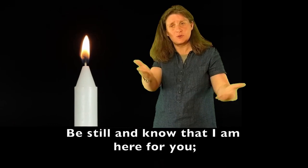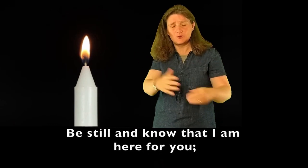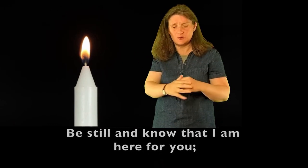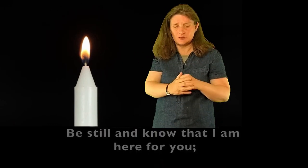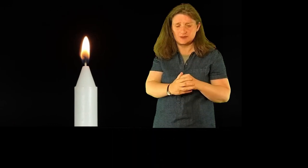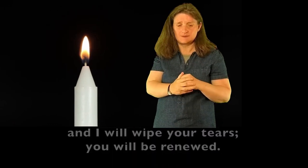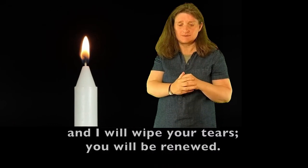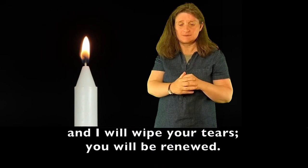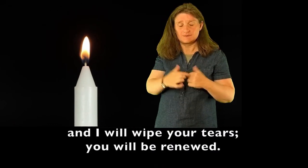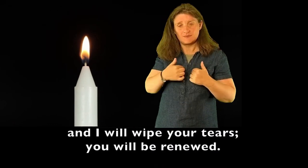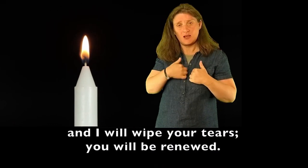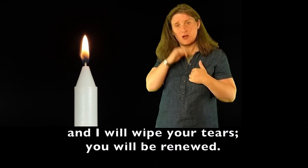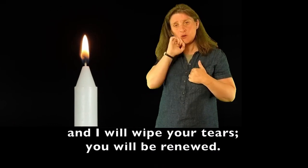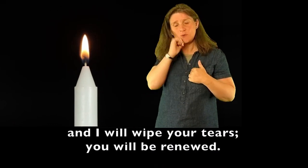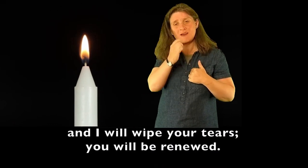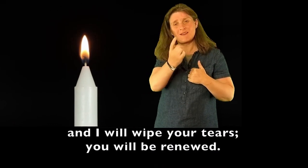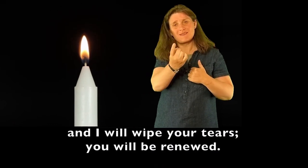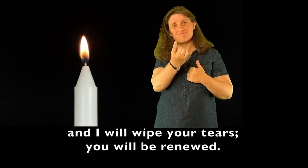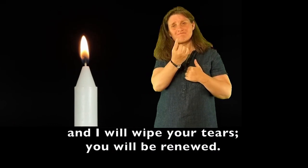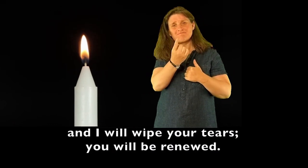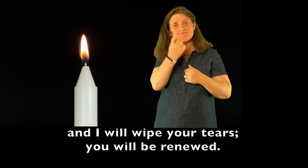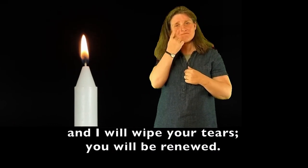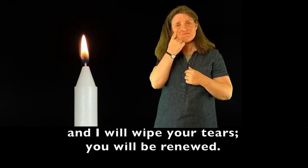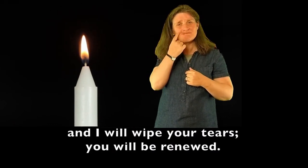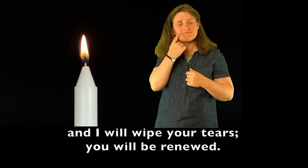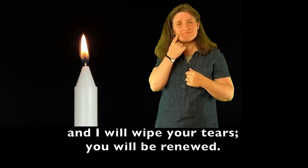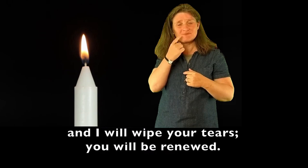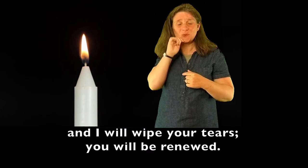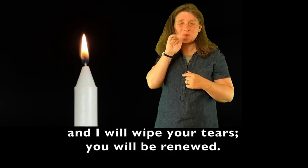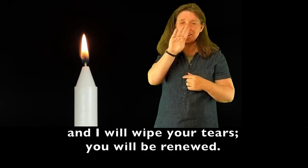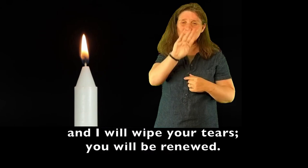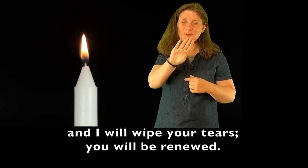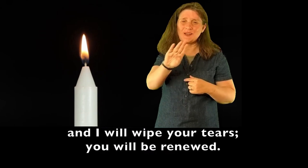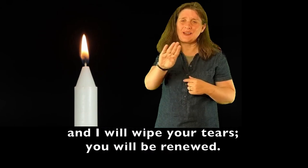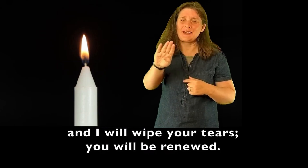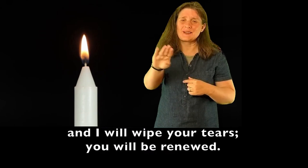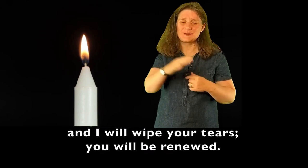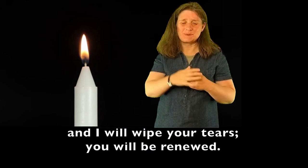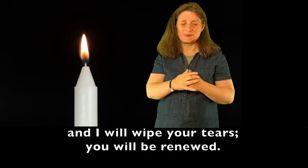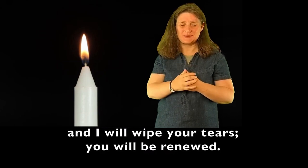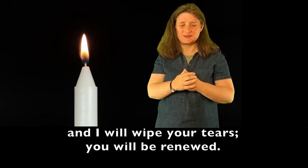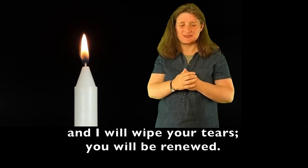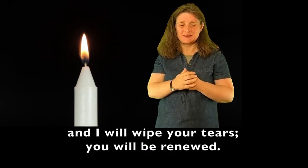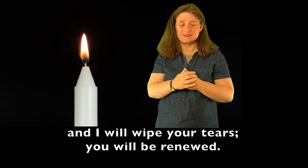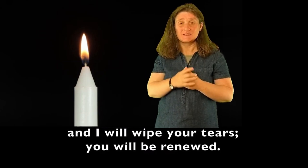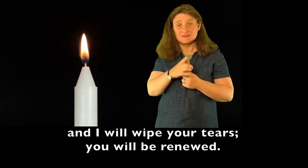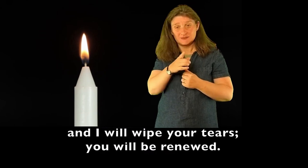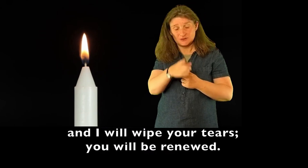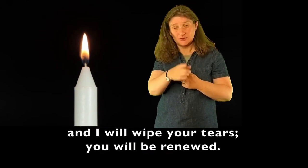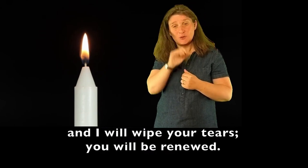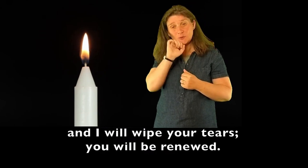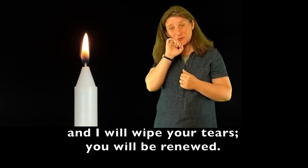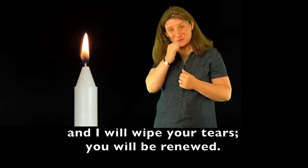for you, and I will wipe your tears.